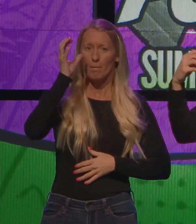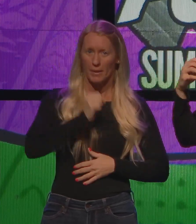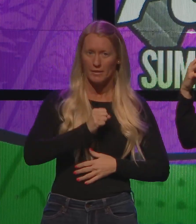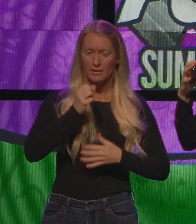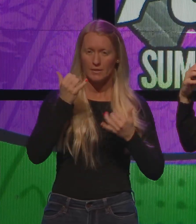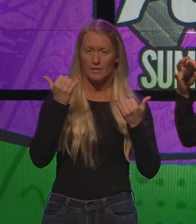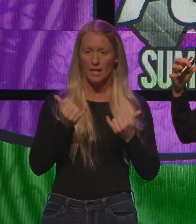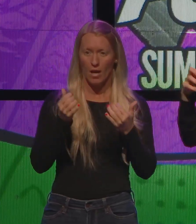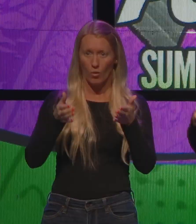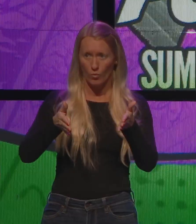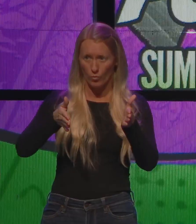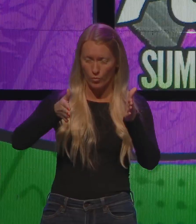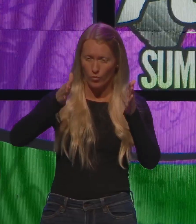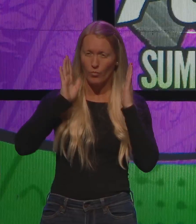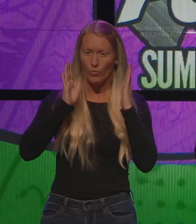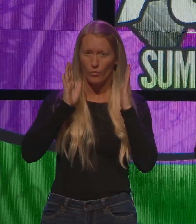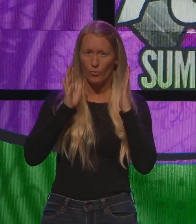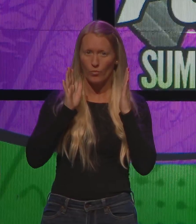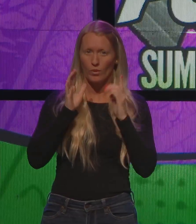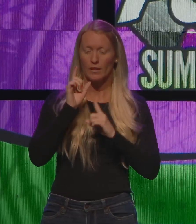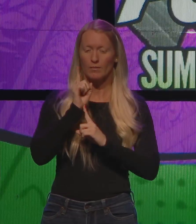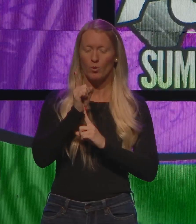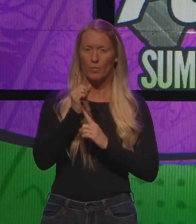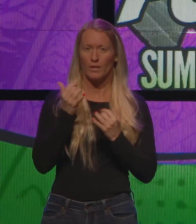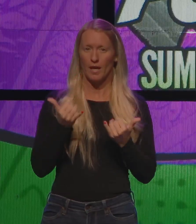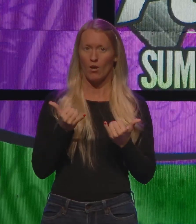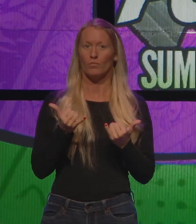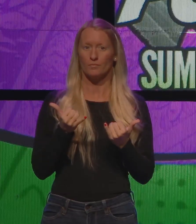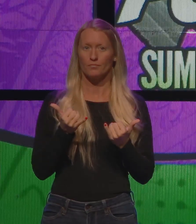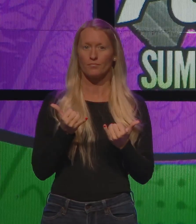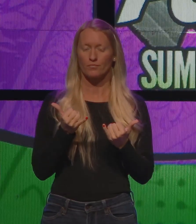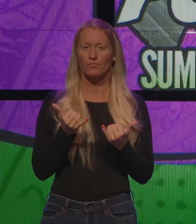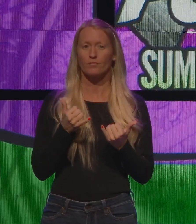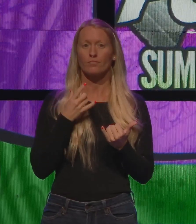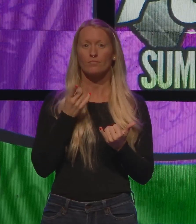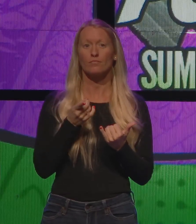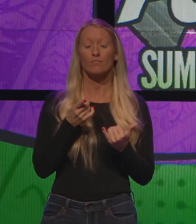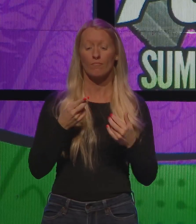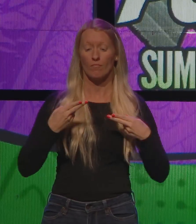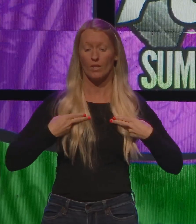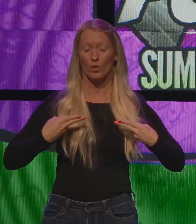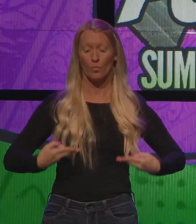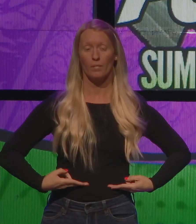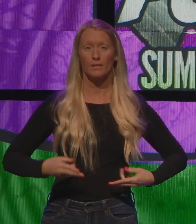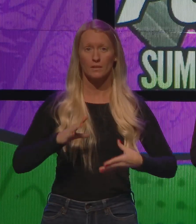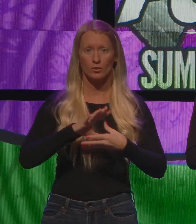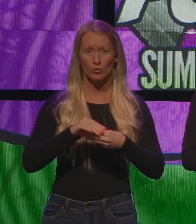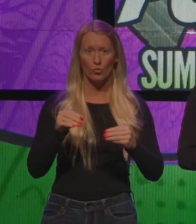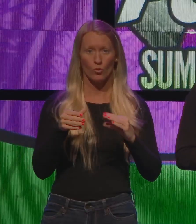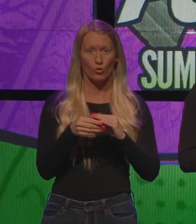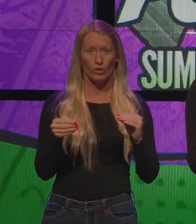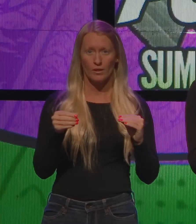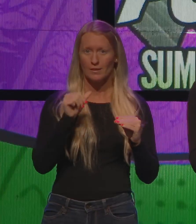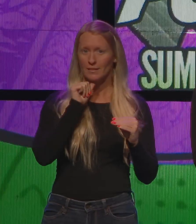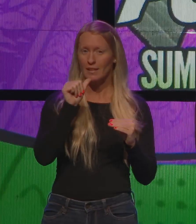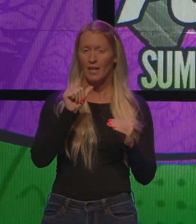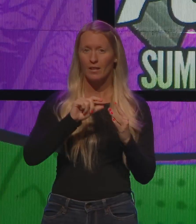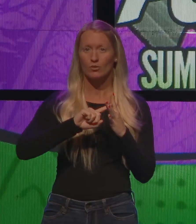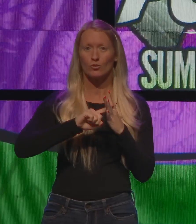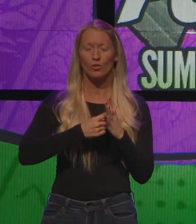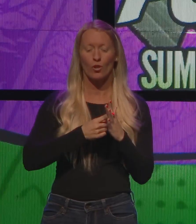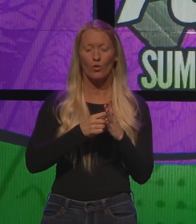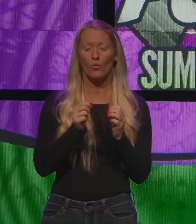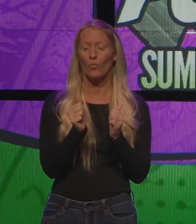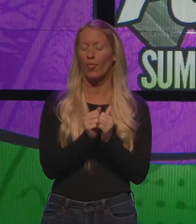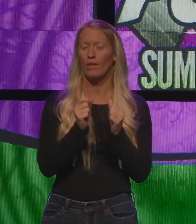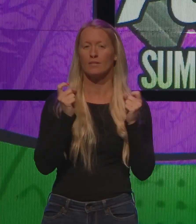zone in with me for a moment, lock in for a moment. The human story does not begin with